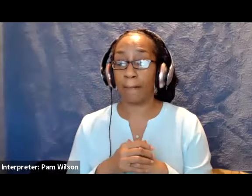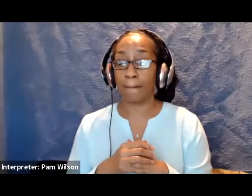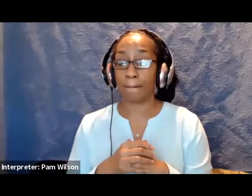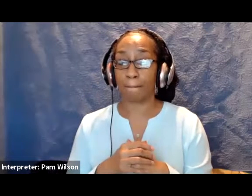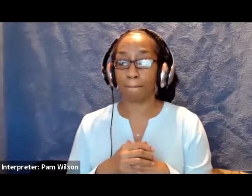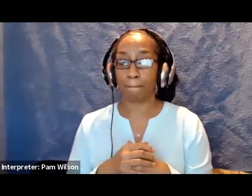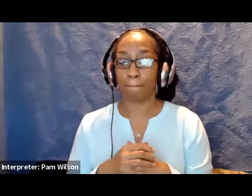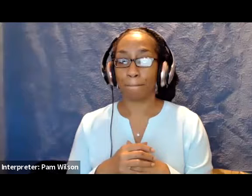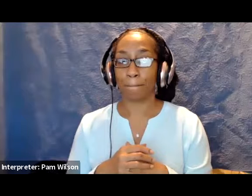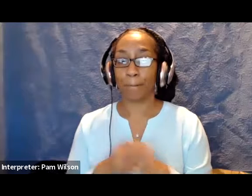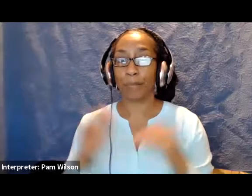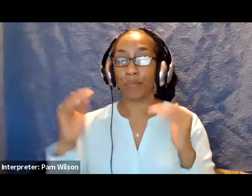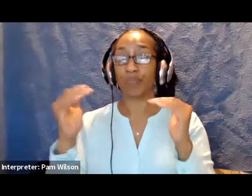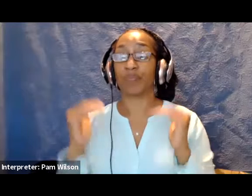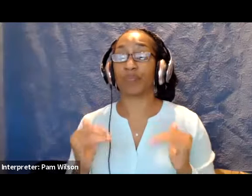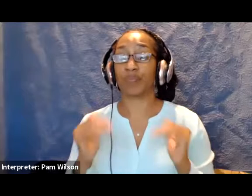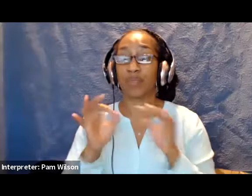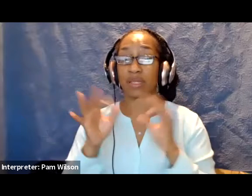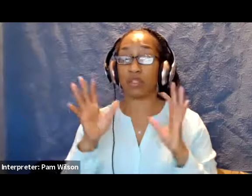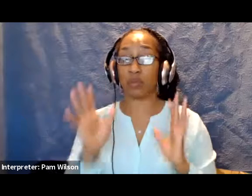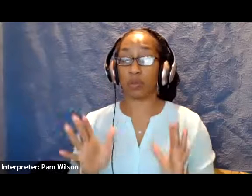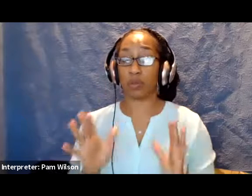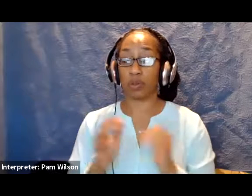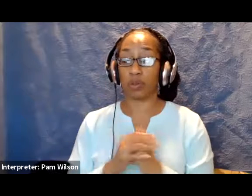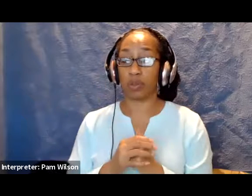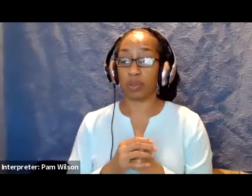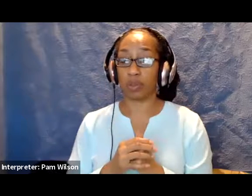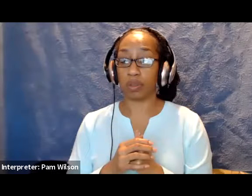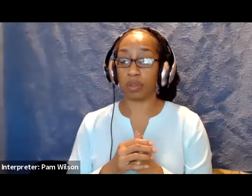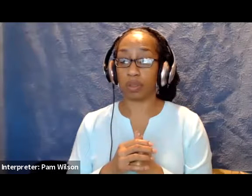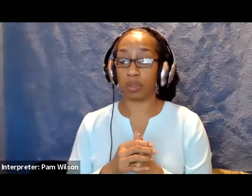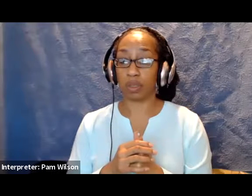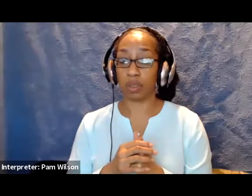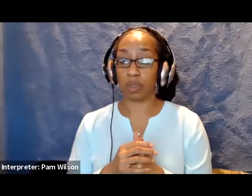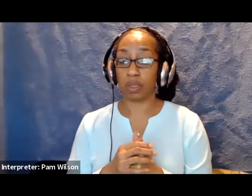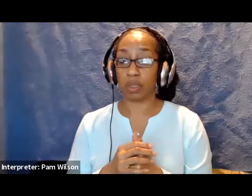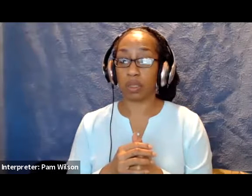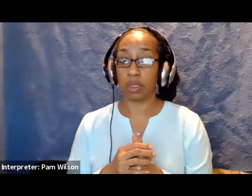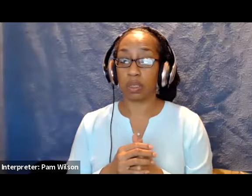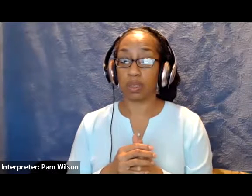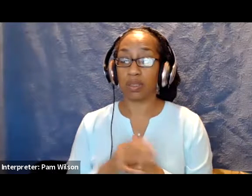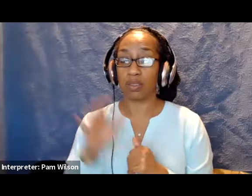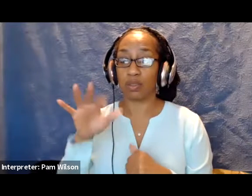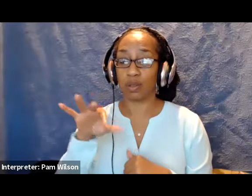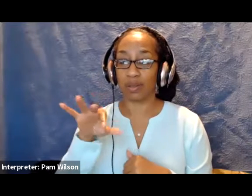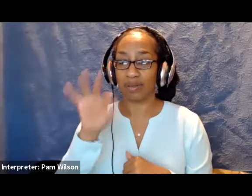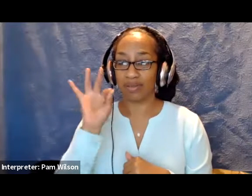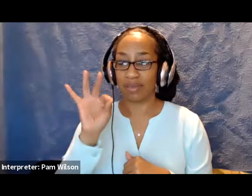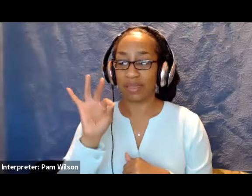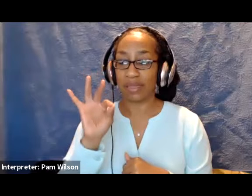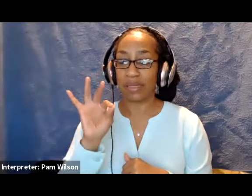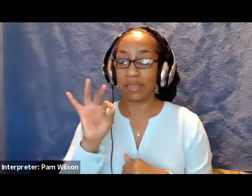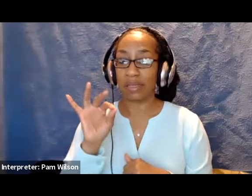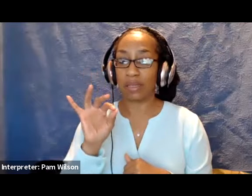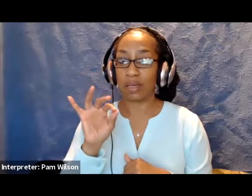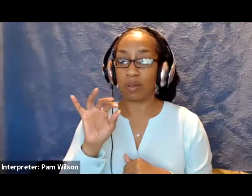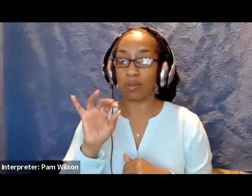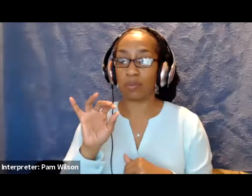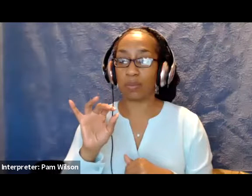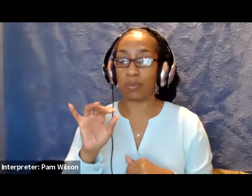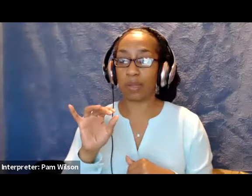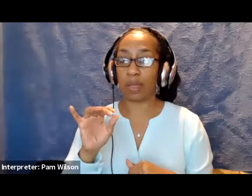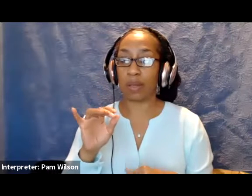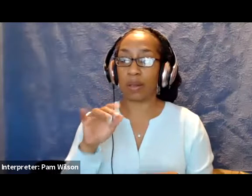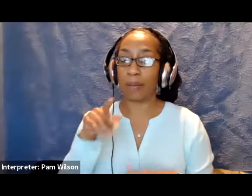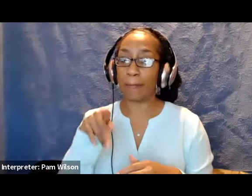And interpreters. This is where we assign Pam to the meeting, and